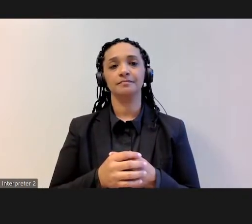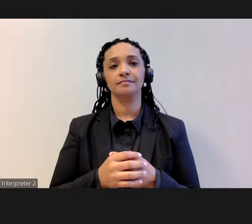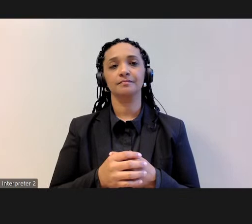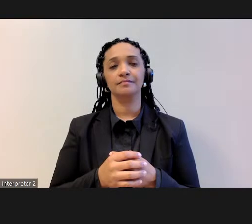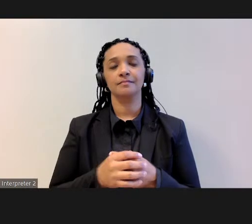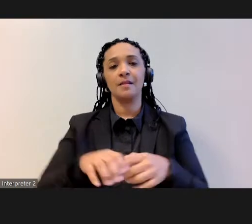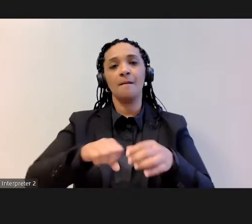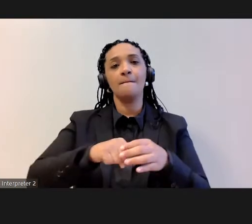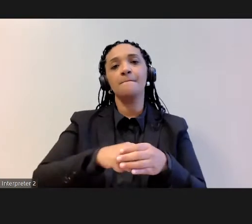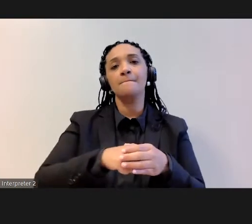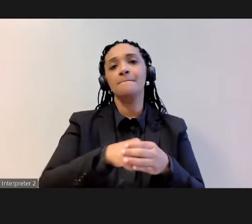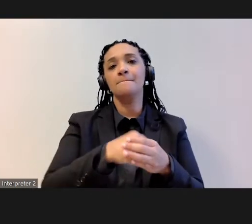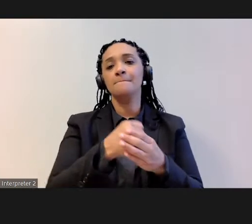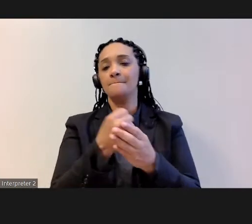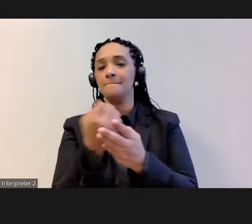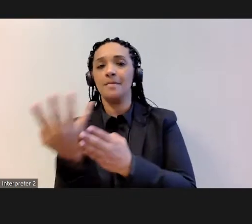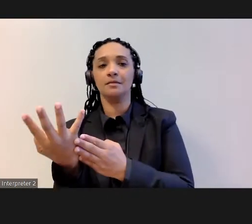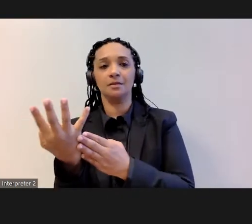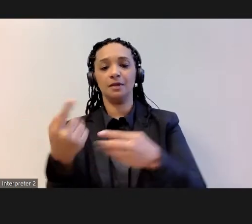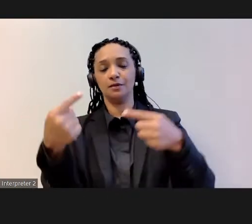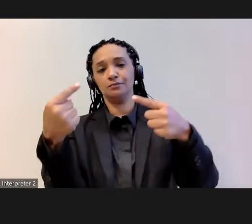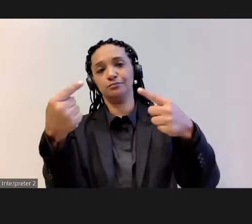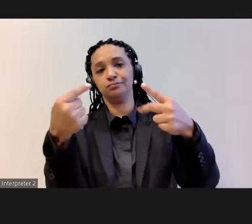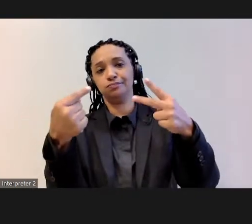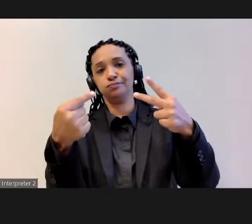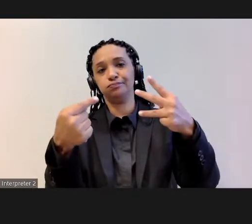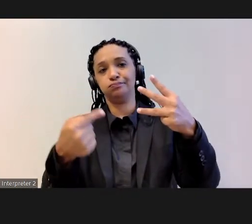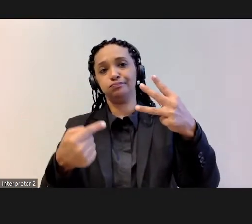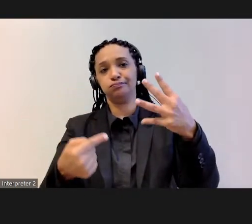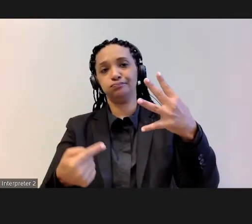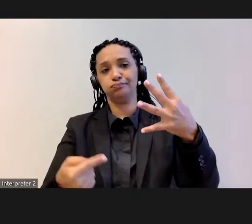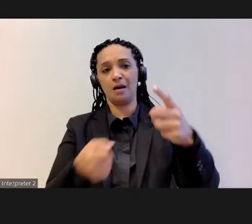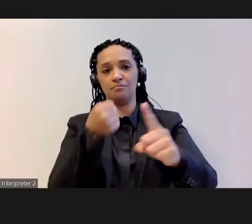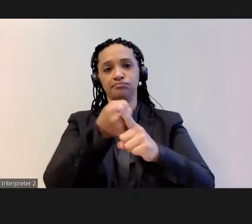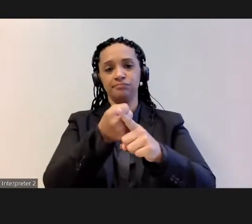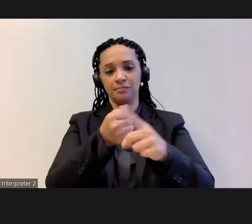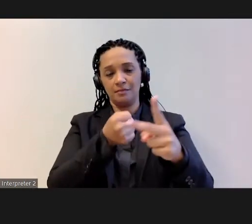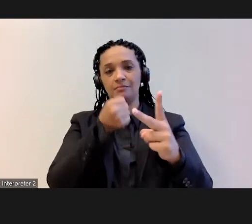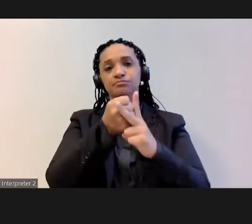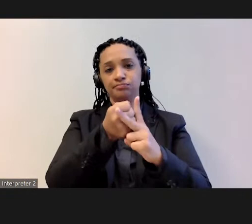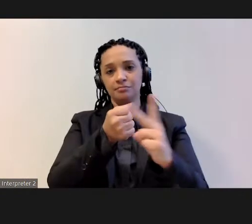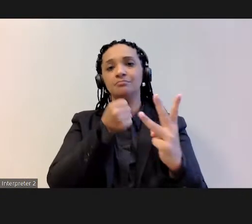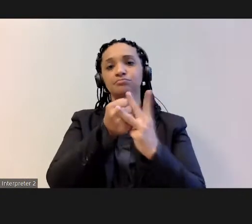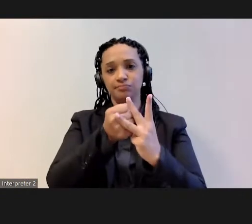very clear that the data challenges that have been highlighted by